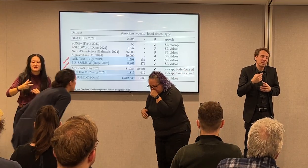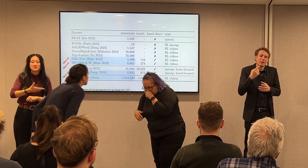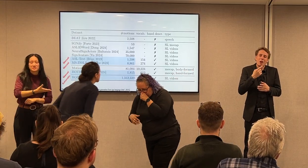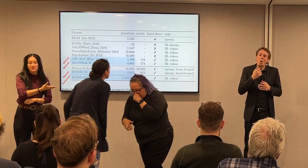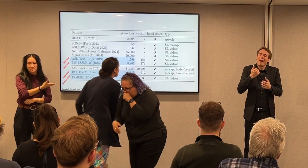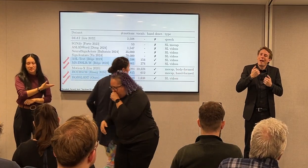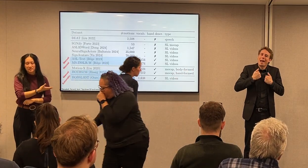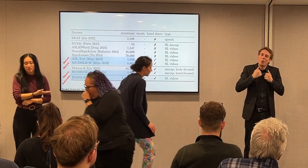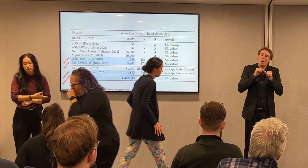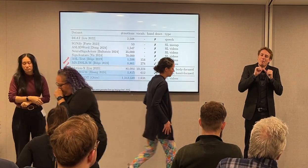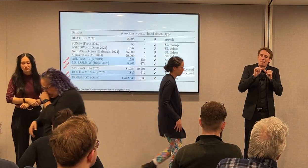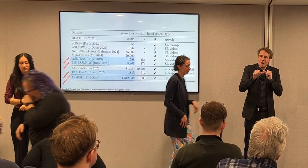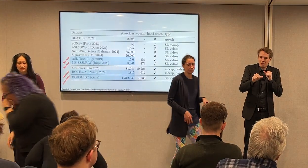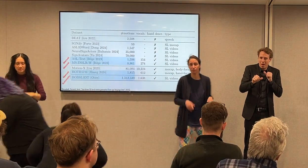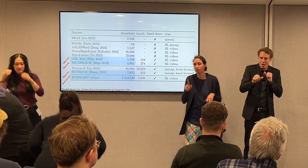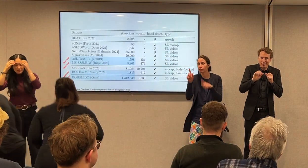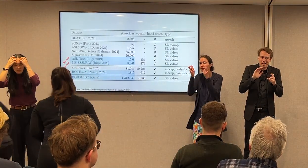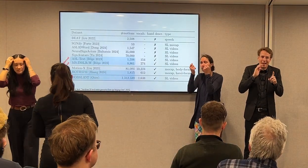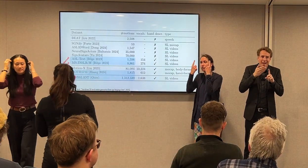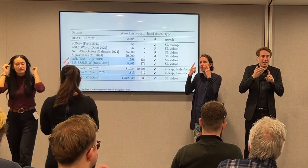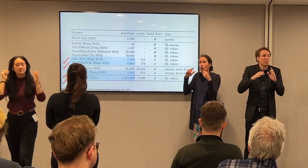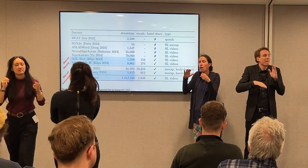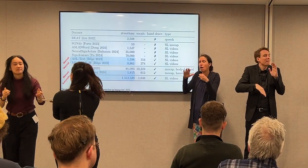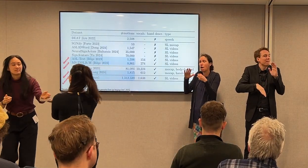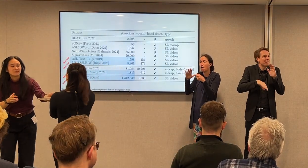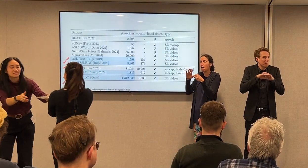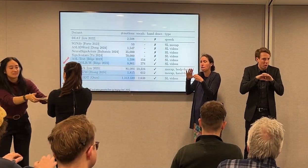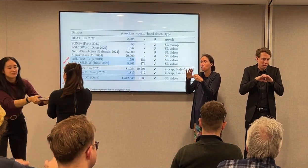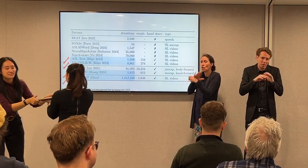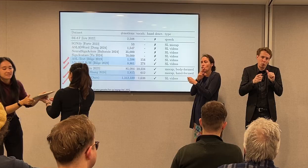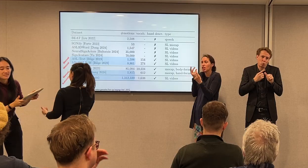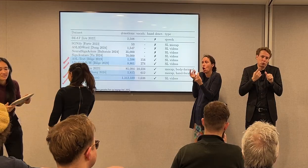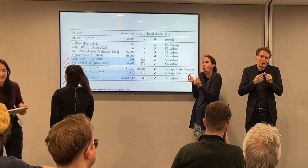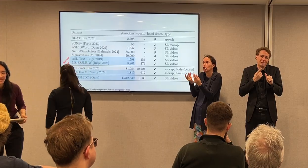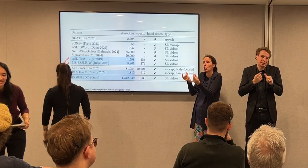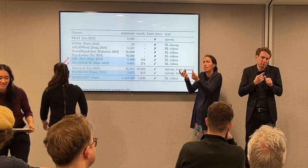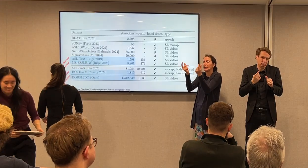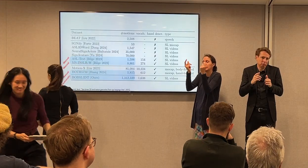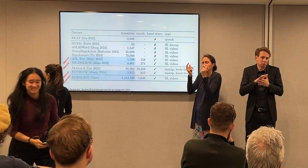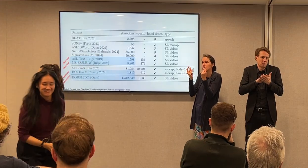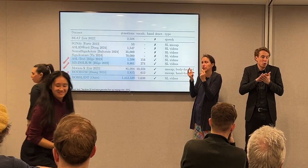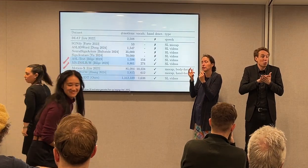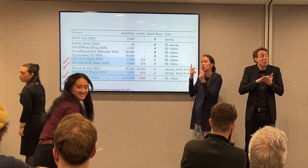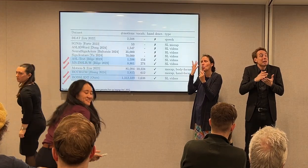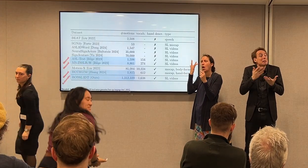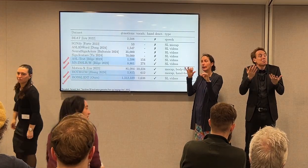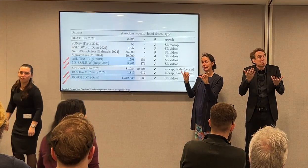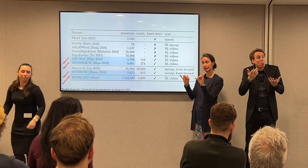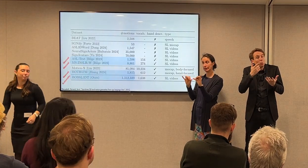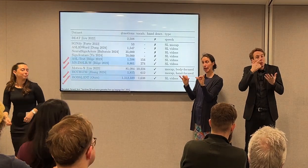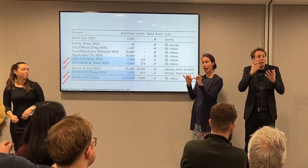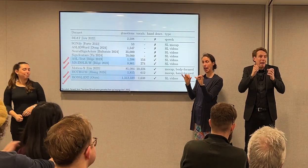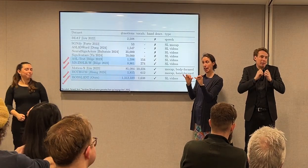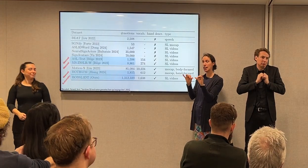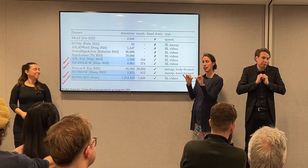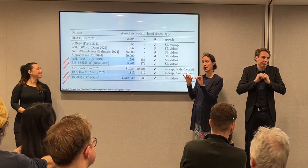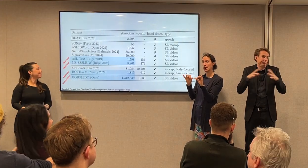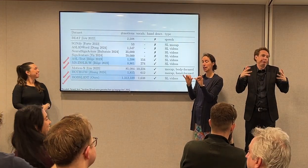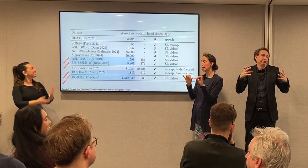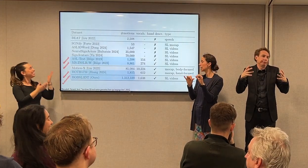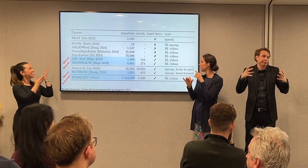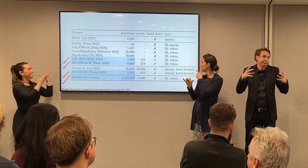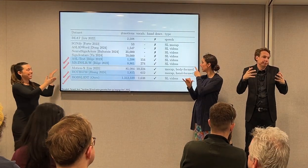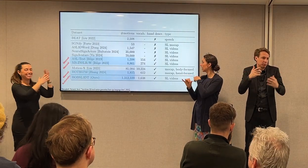it's fully automated. So in terms of scale, we can do a lot bigger than the kind of dataset